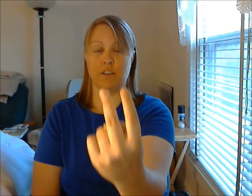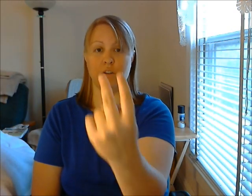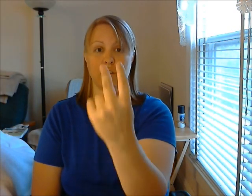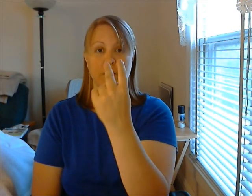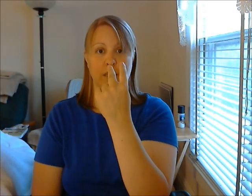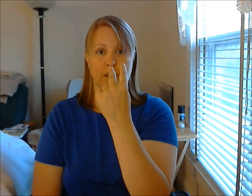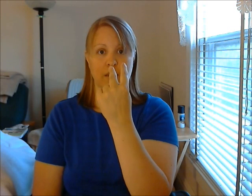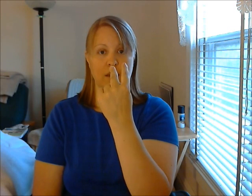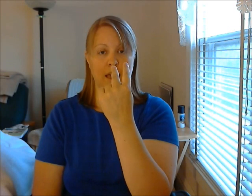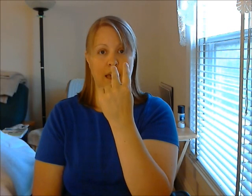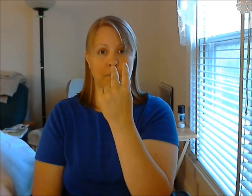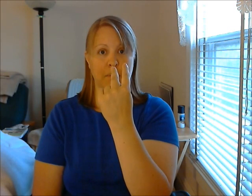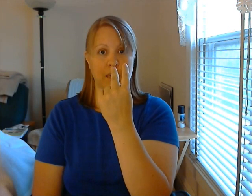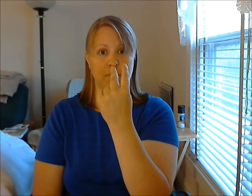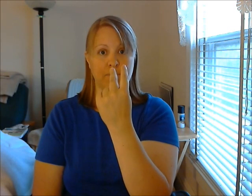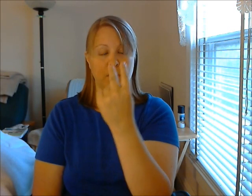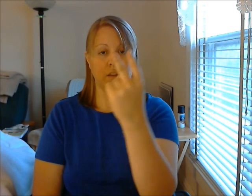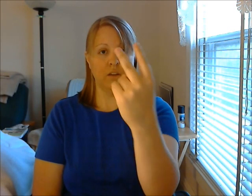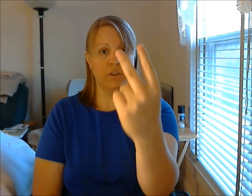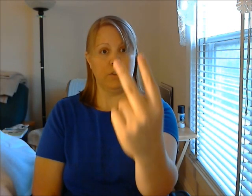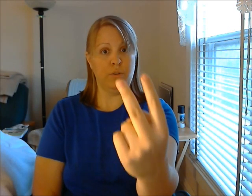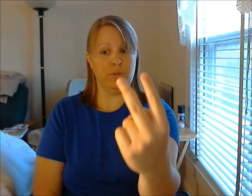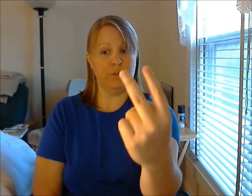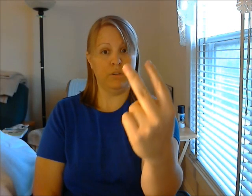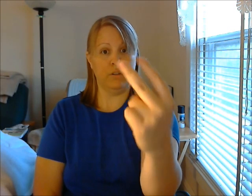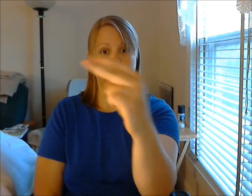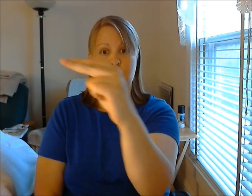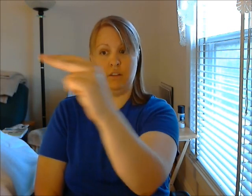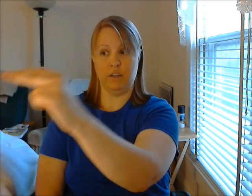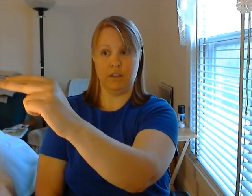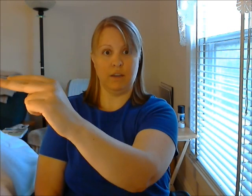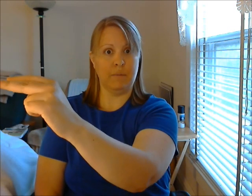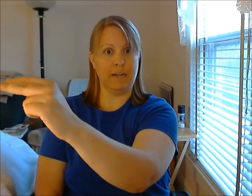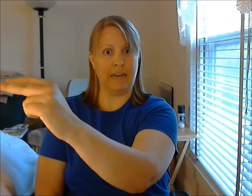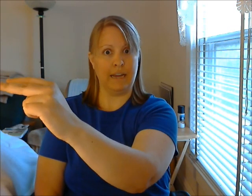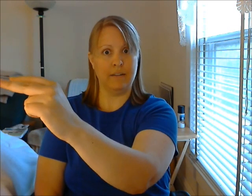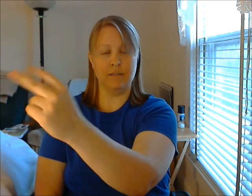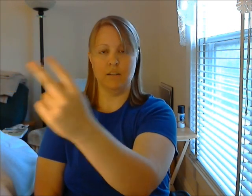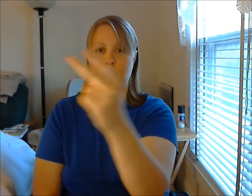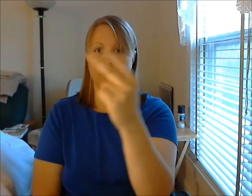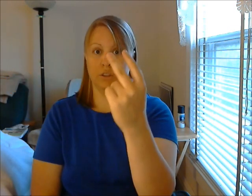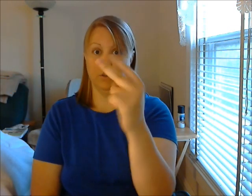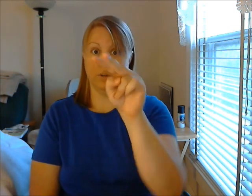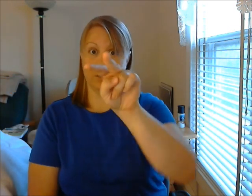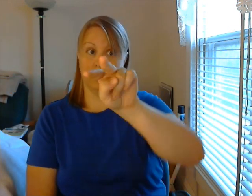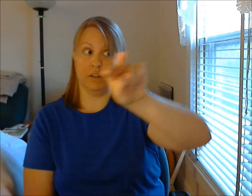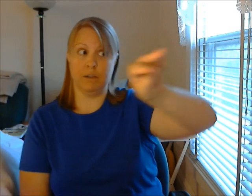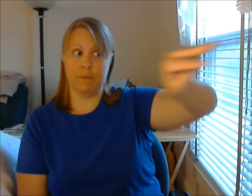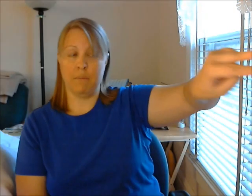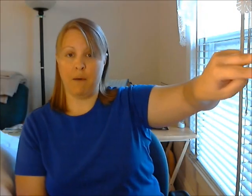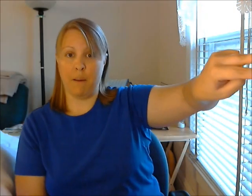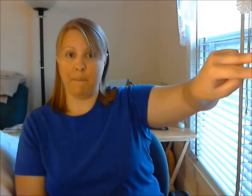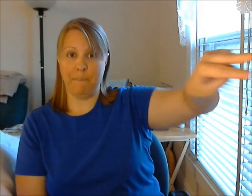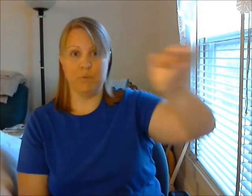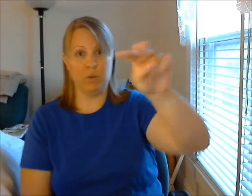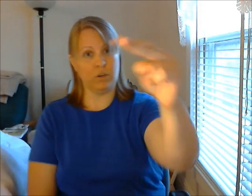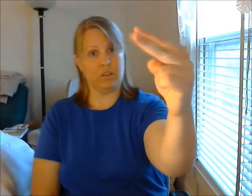you're looking at me. You can look at my dad. You can look at my mom. You can look at